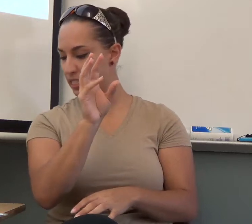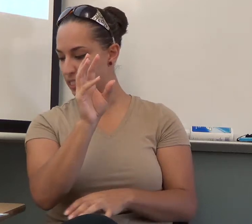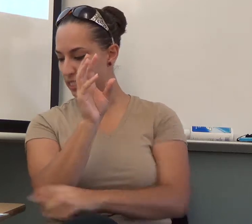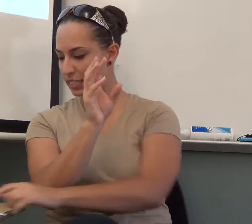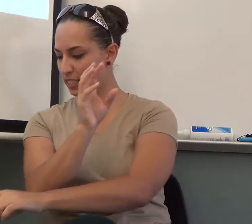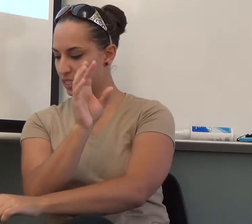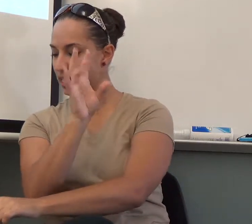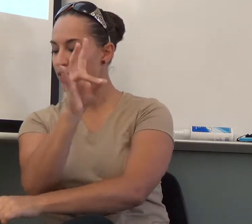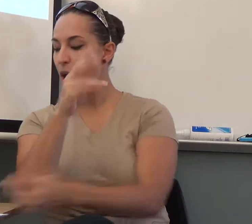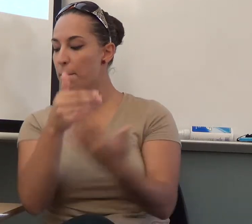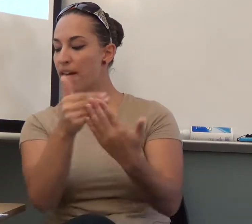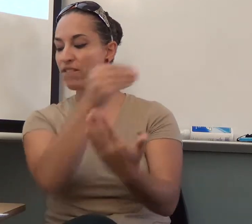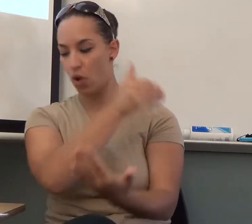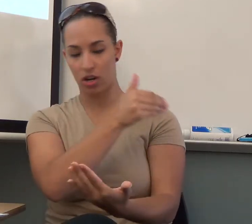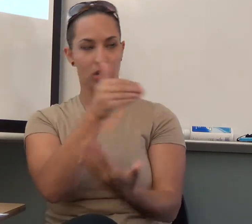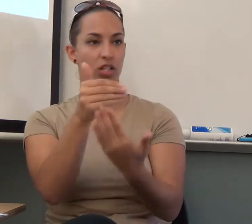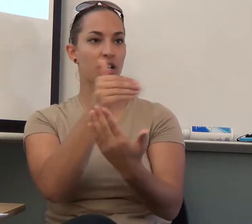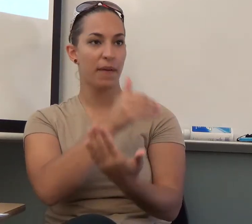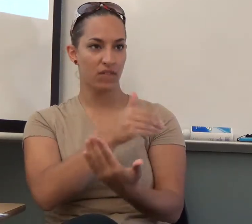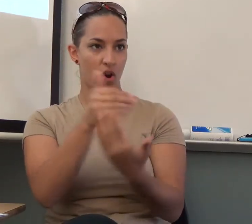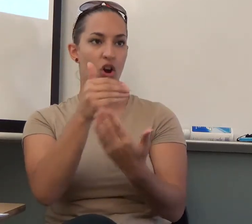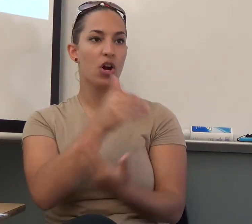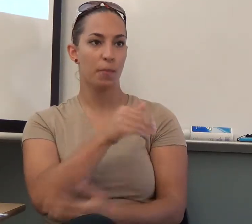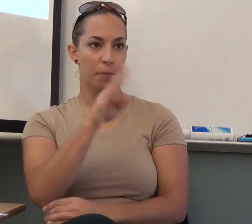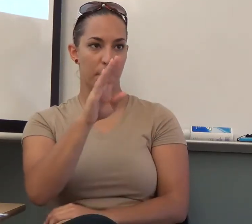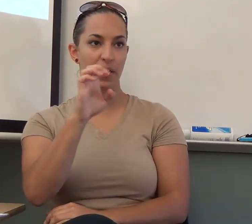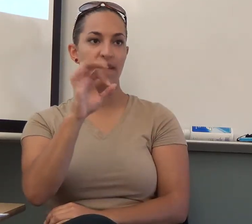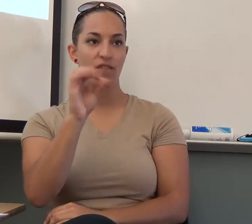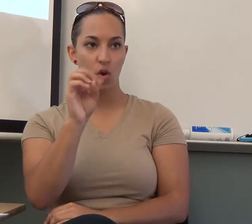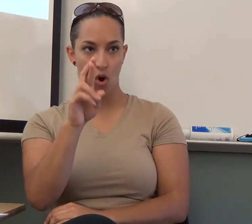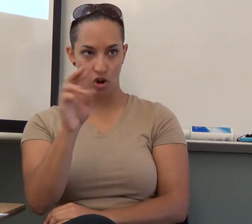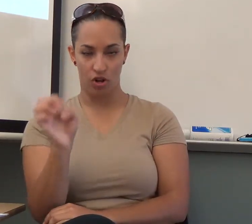We are at number 8. Thank you.